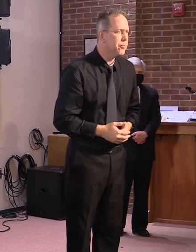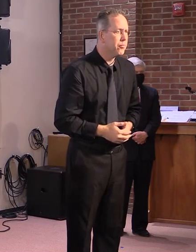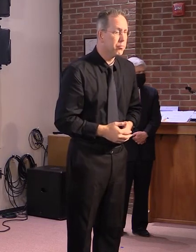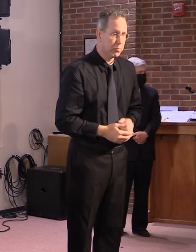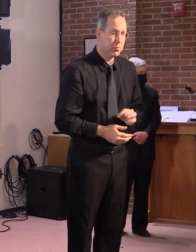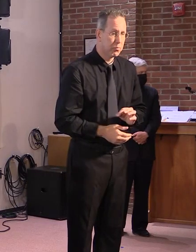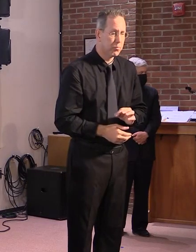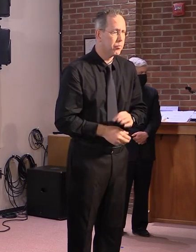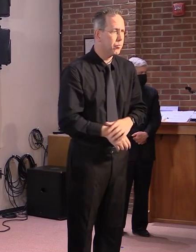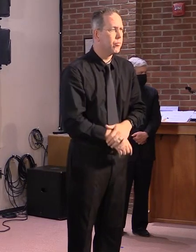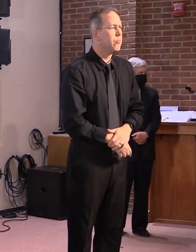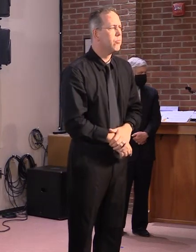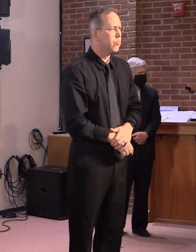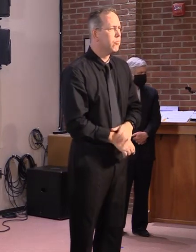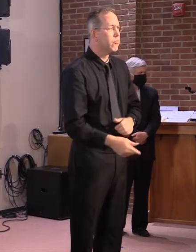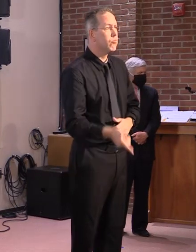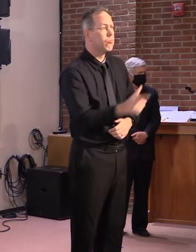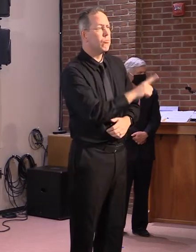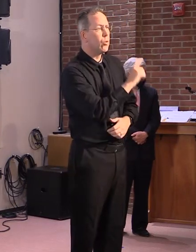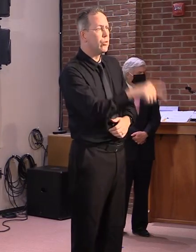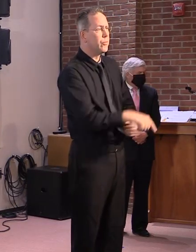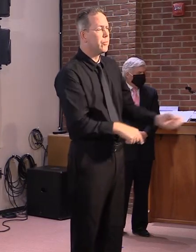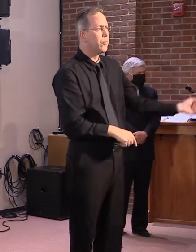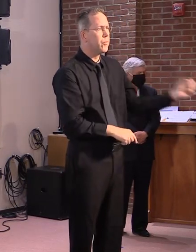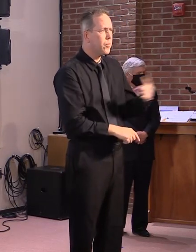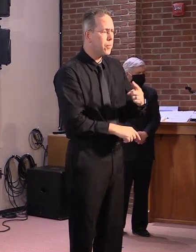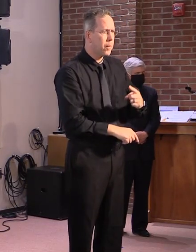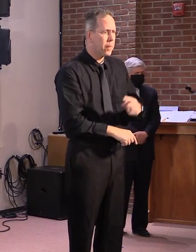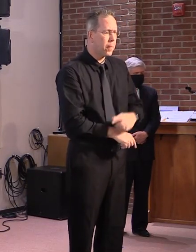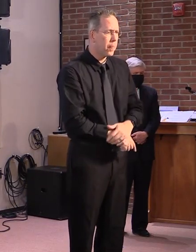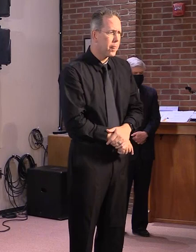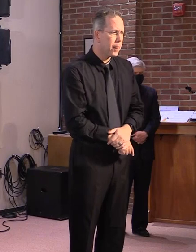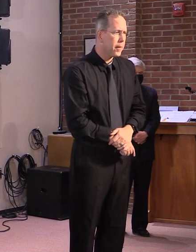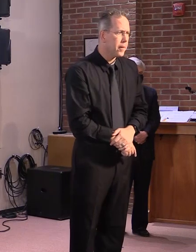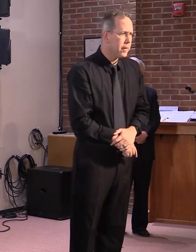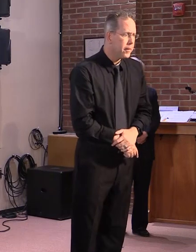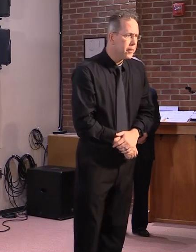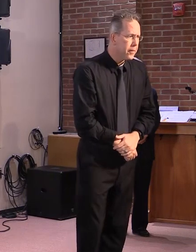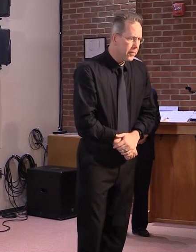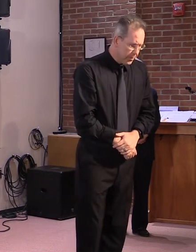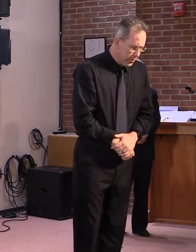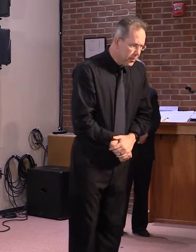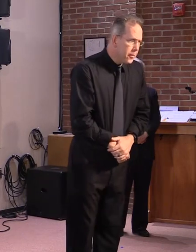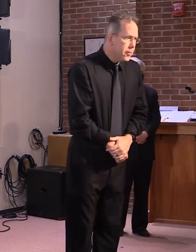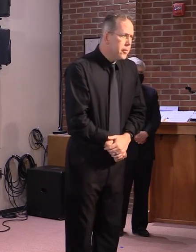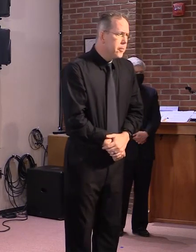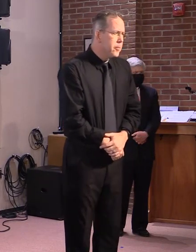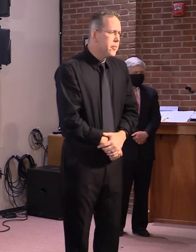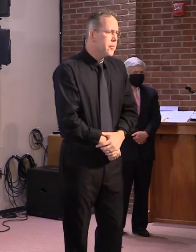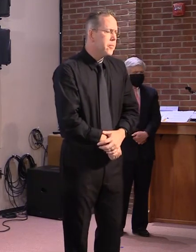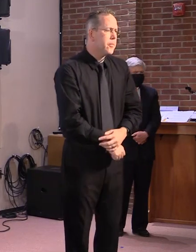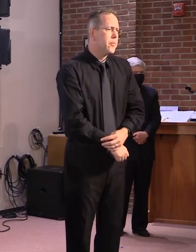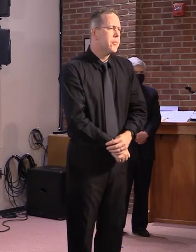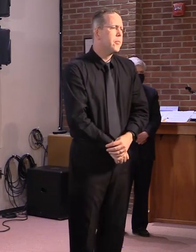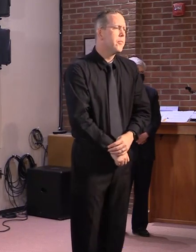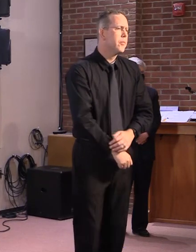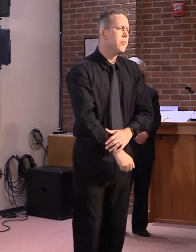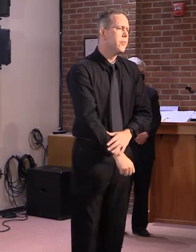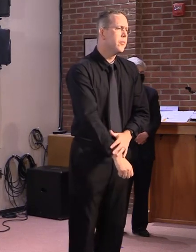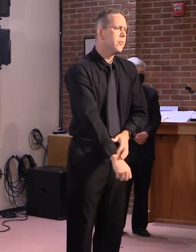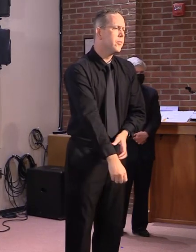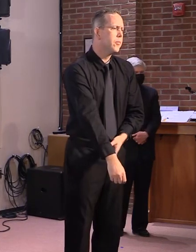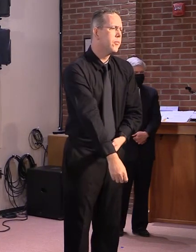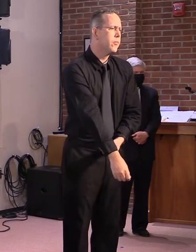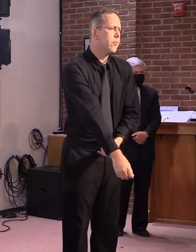All right, Stuart. Thank you. Governor, could you address the weekend vandalism